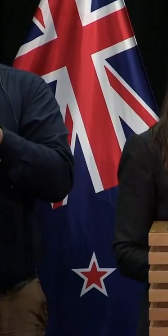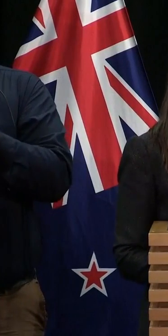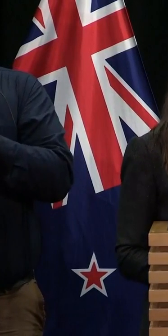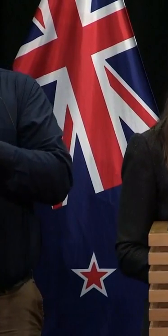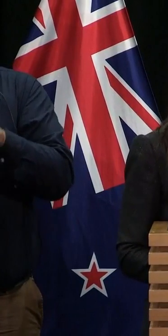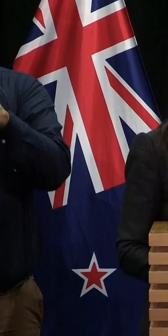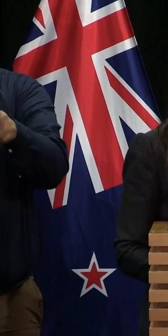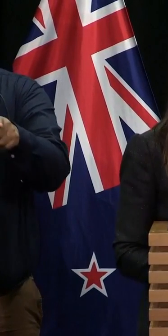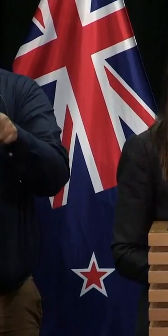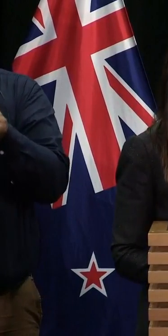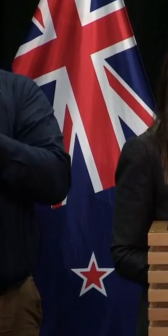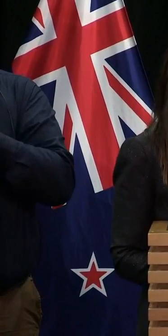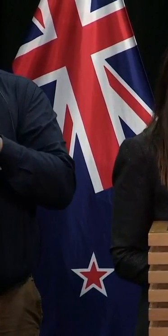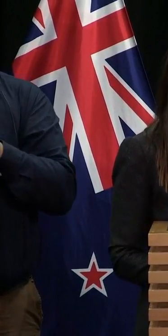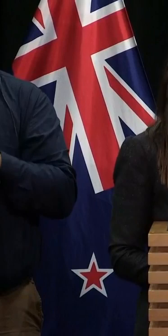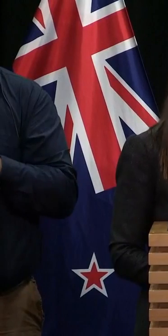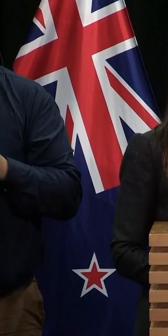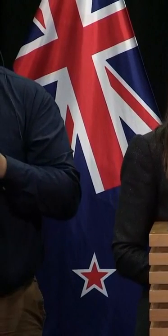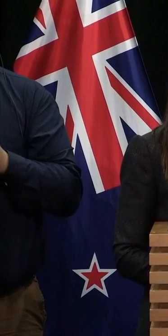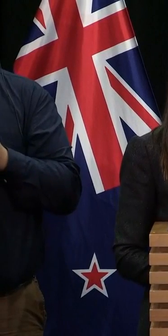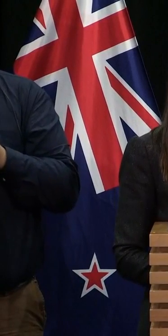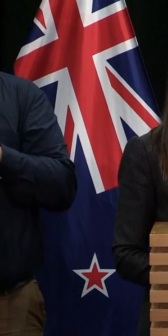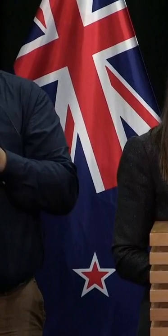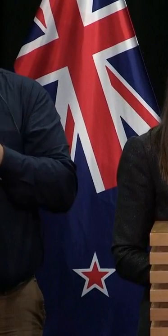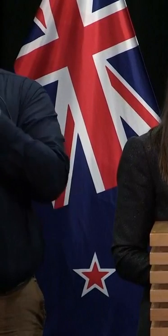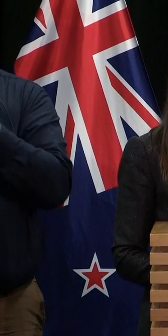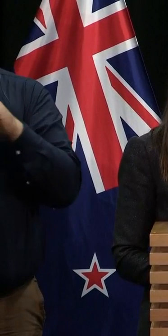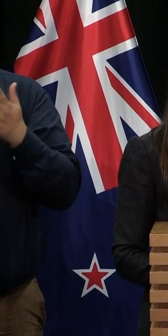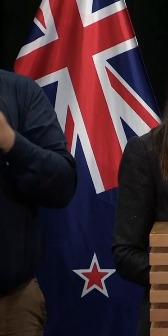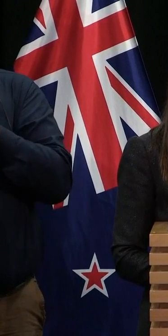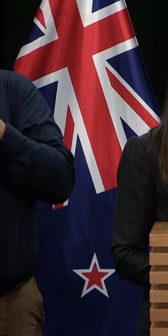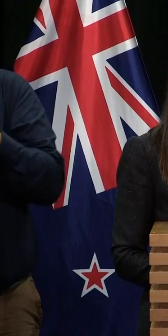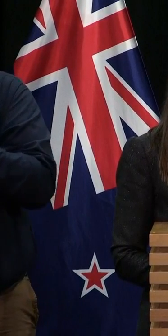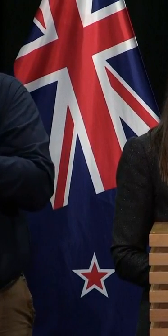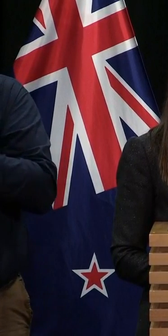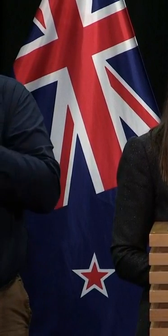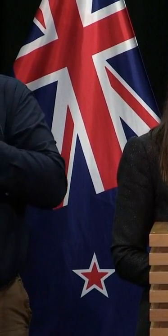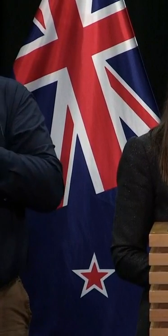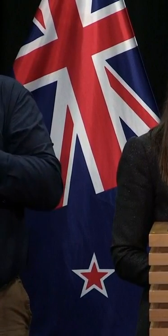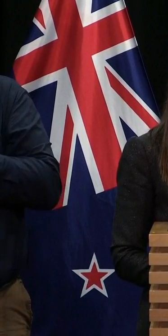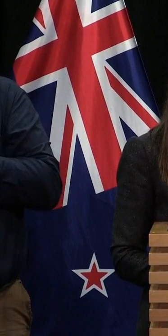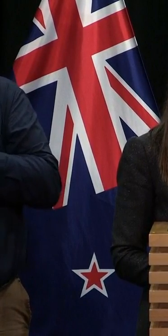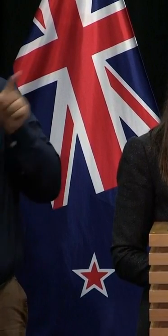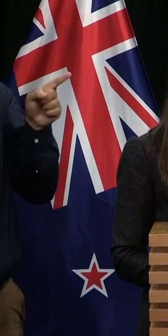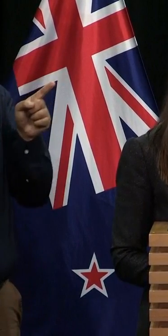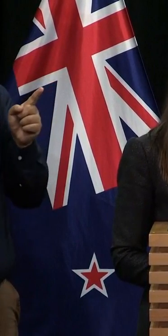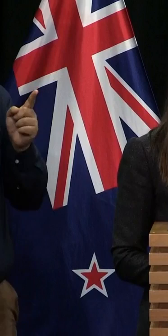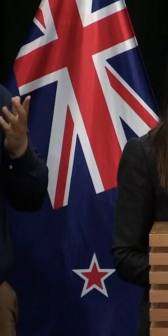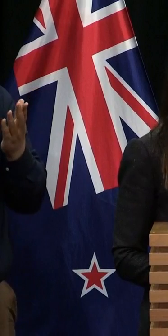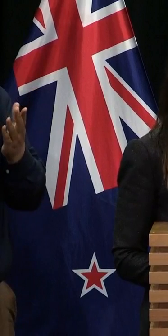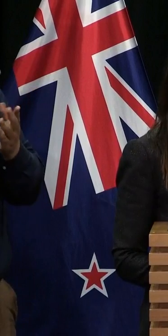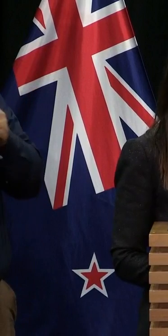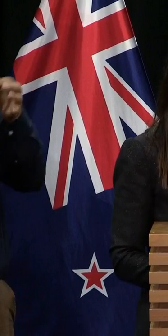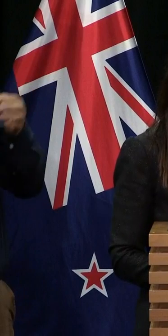would like to receive that, and that I think is something we're going to hear from the Royal Commission, because some people don't want a